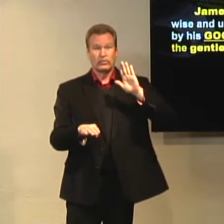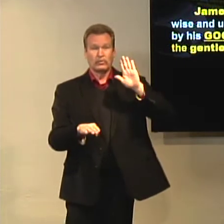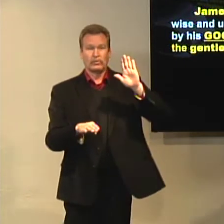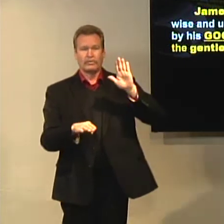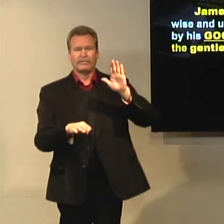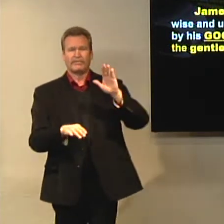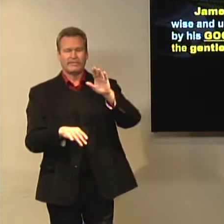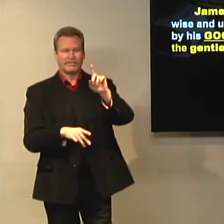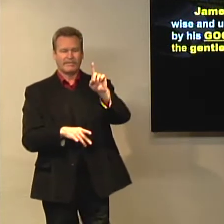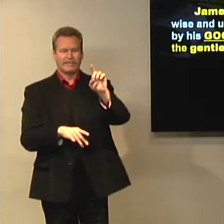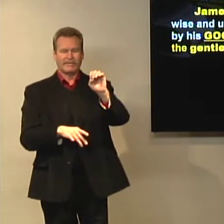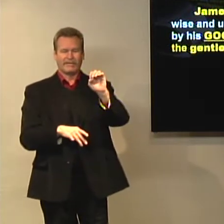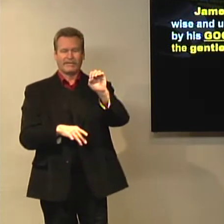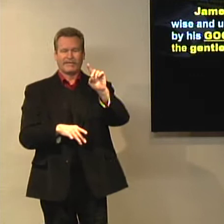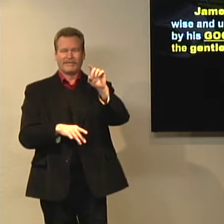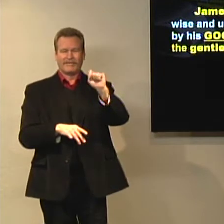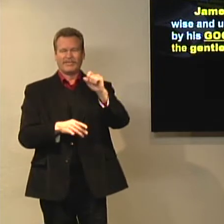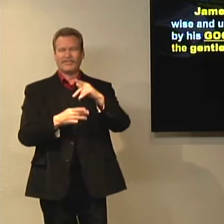By his deeds.